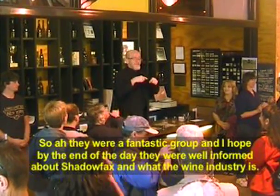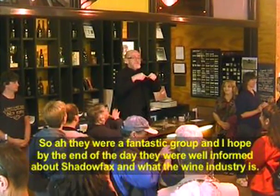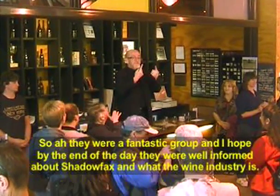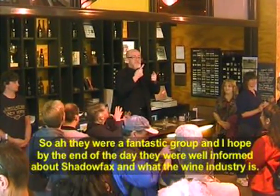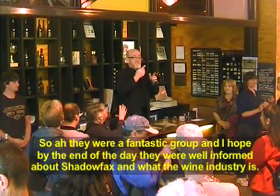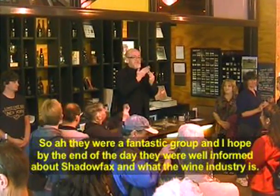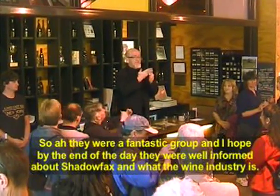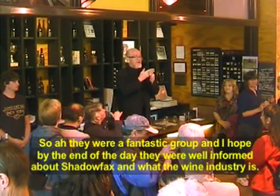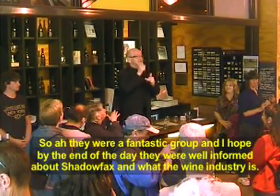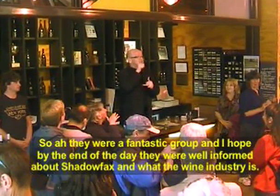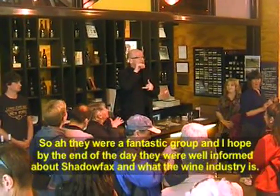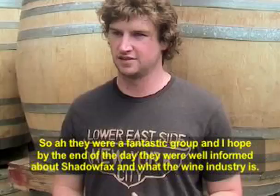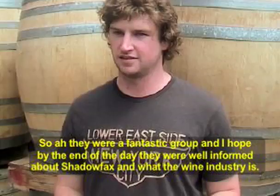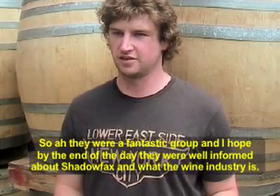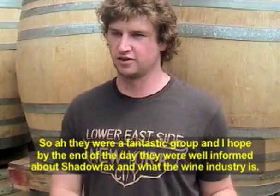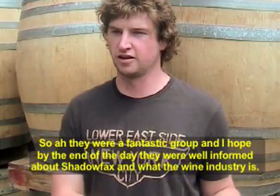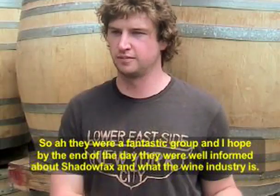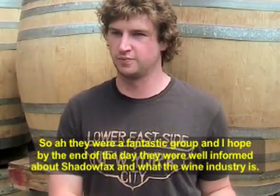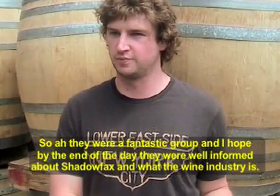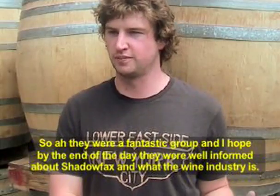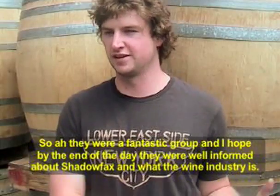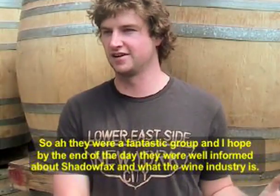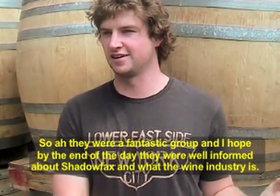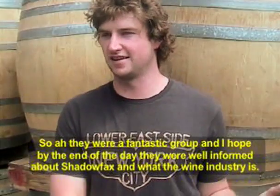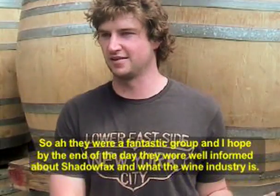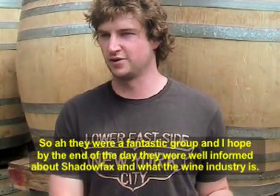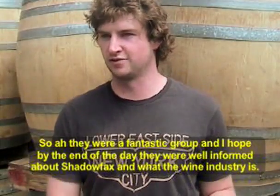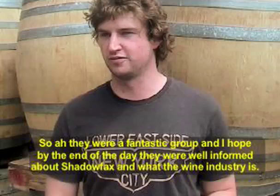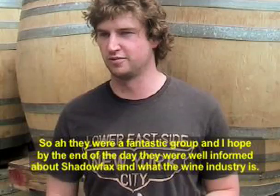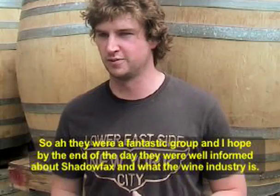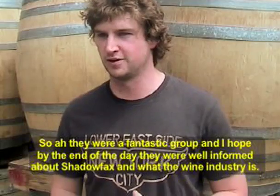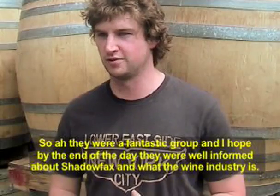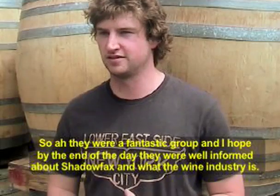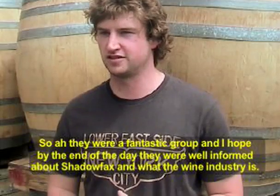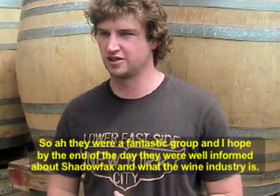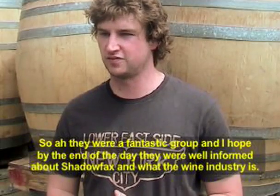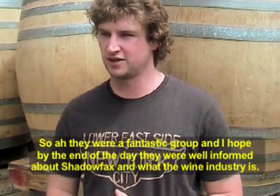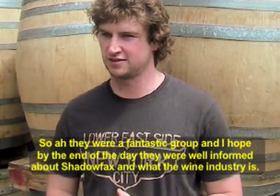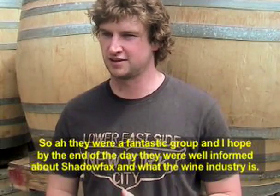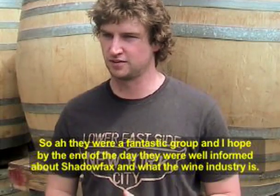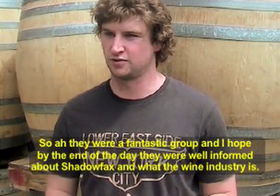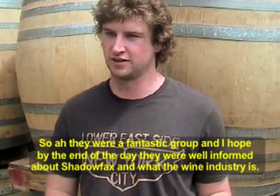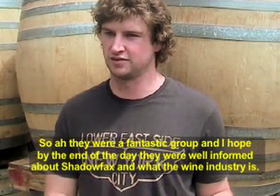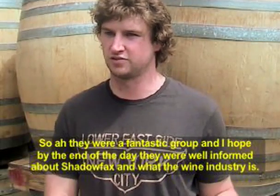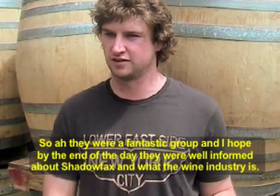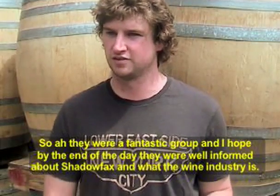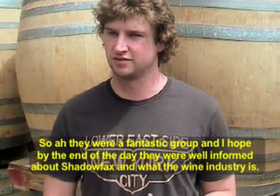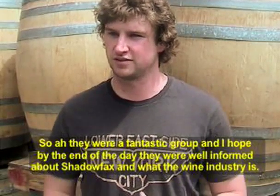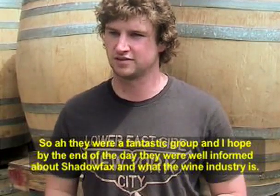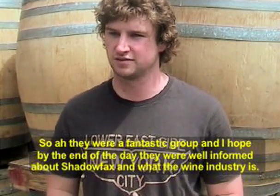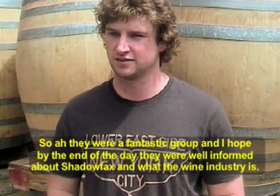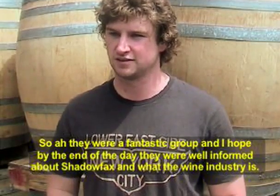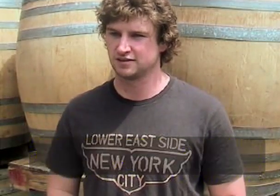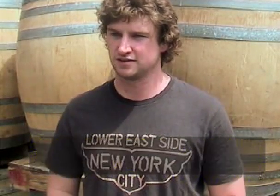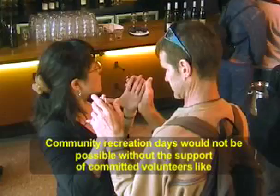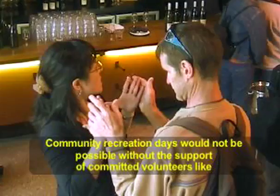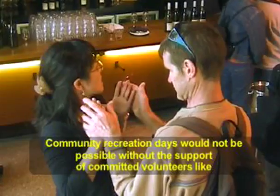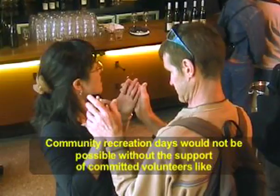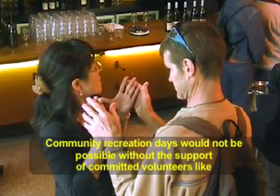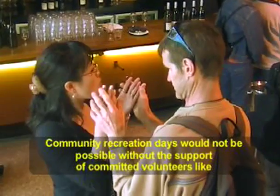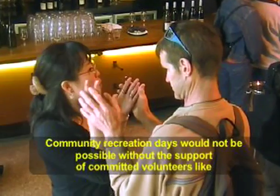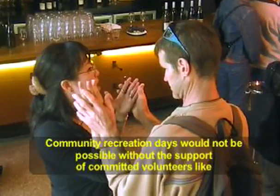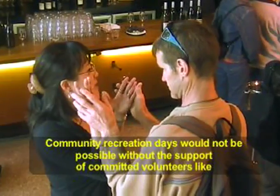were a fantastic group, and I hope by the end of the day they're well informed about what Shadowfax and other wine industry do.